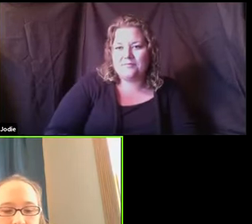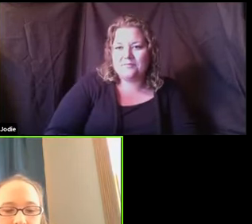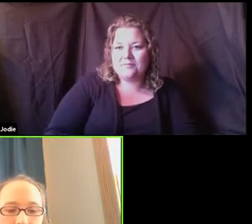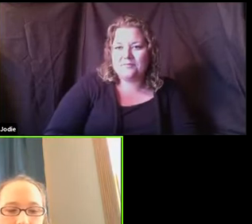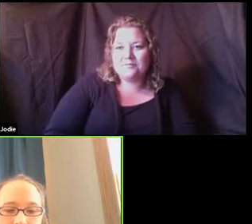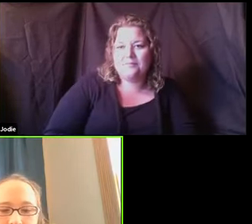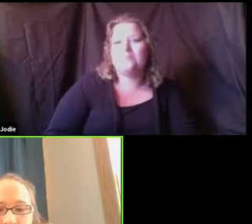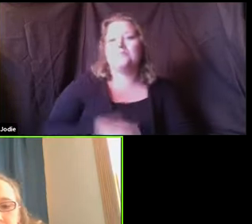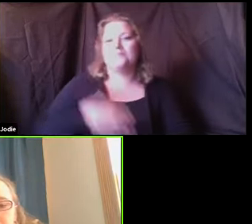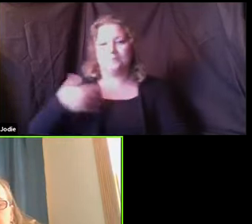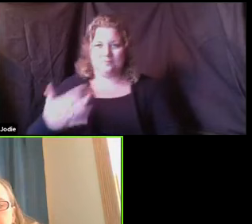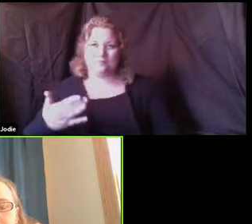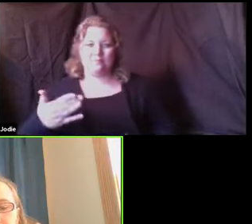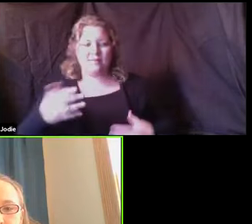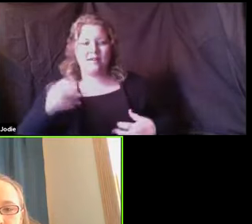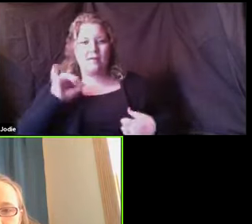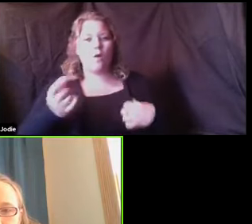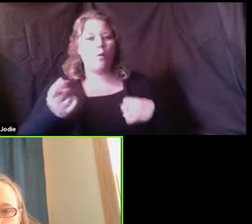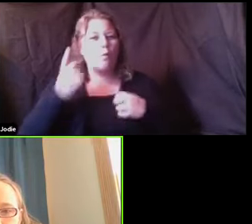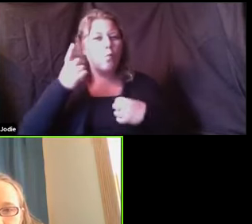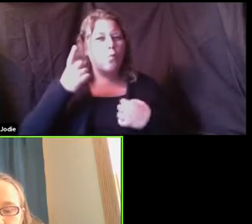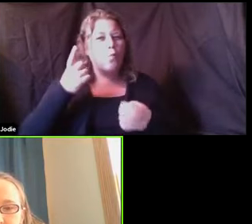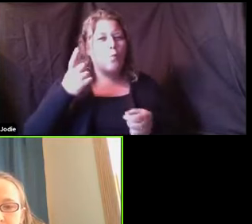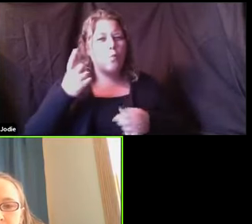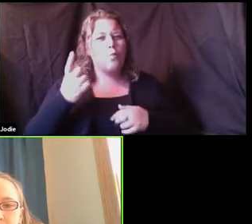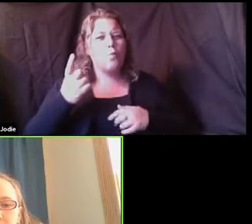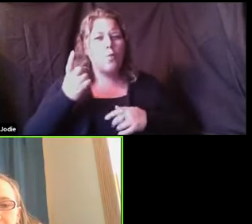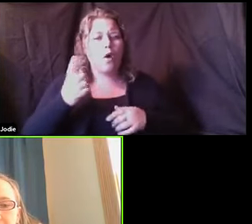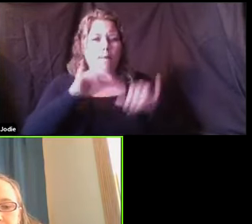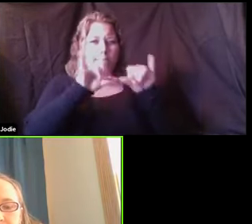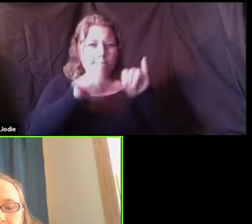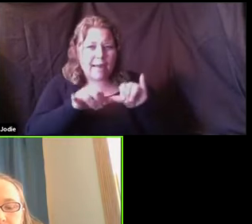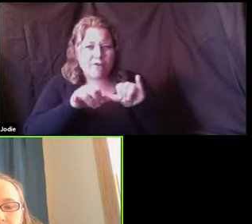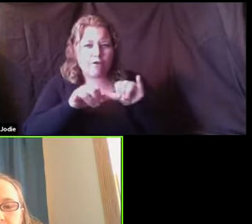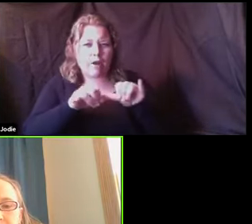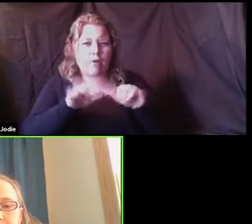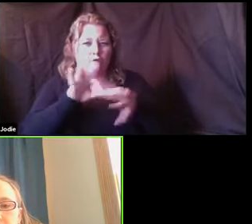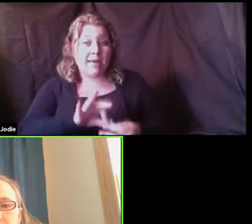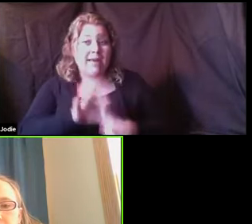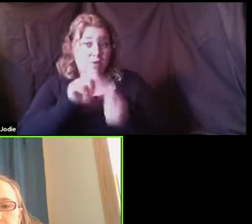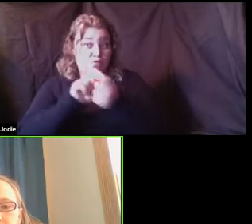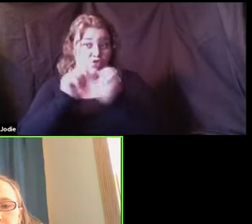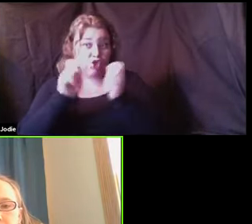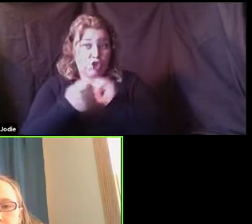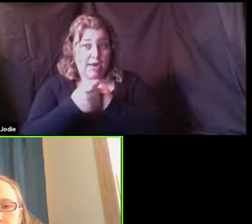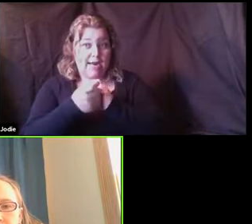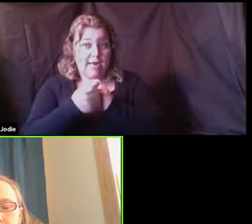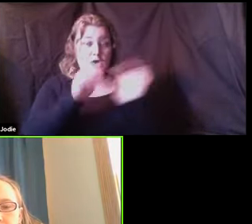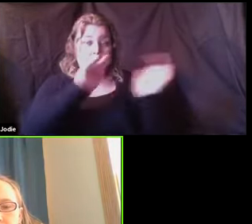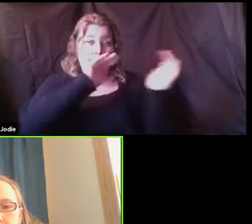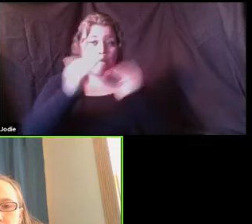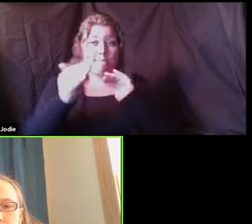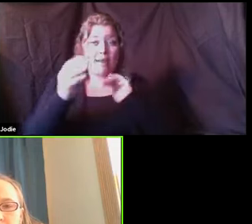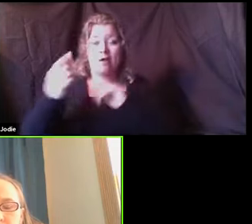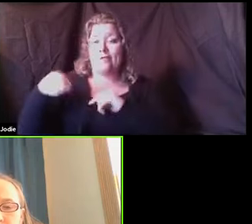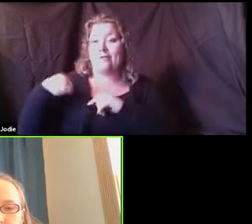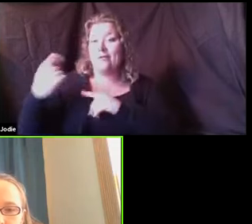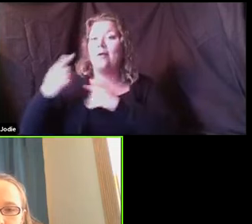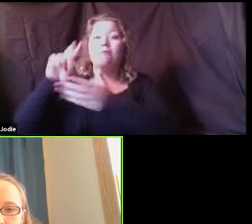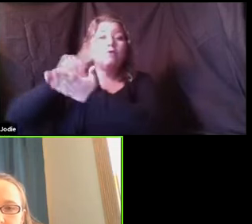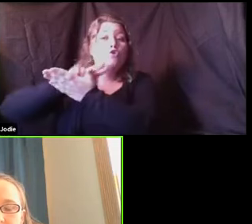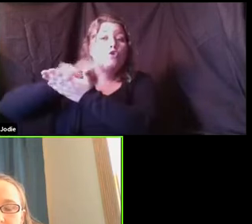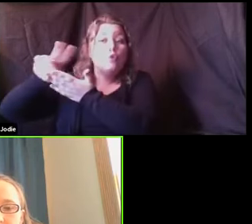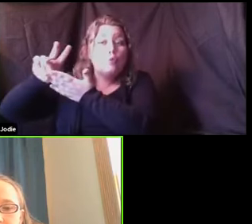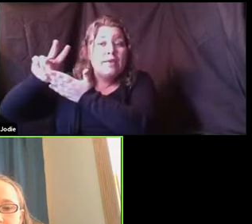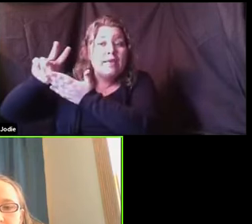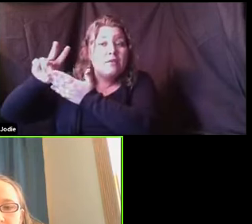So that one metric that looks at percent change in the number of new cases compares the most recent 2 weeks to the 2 weeks prior to